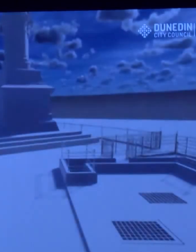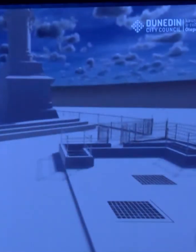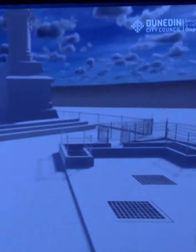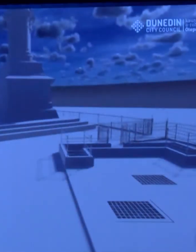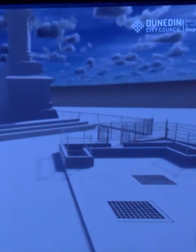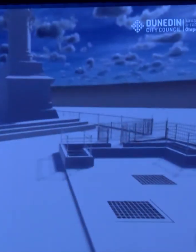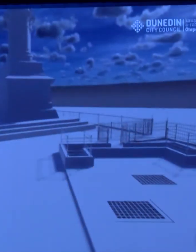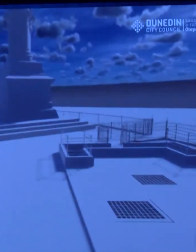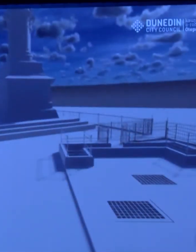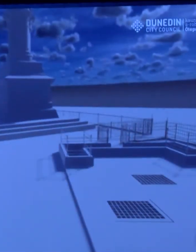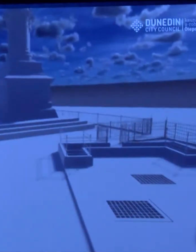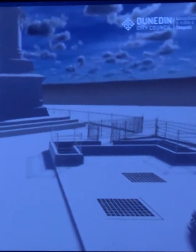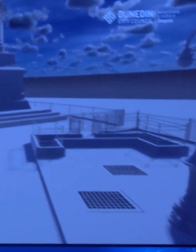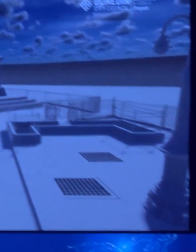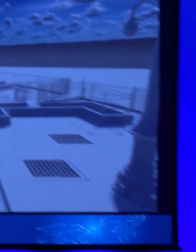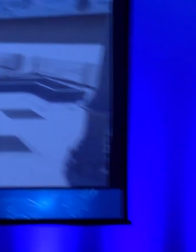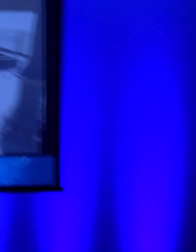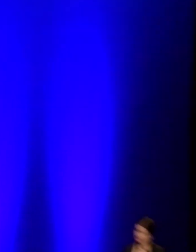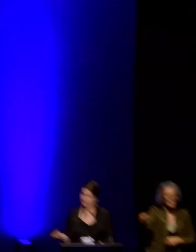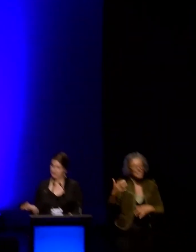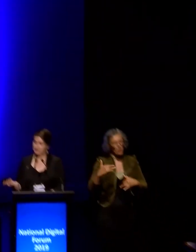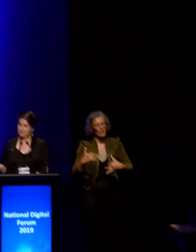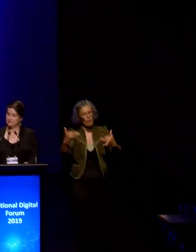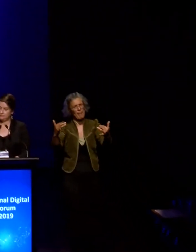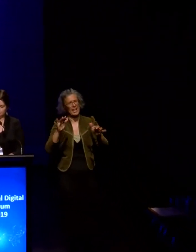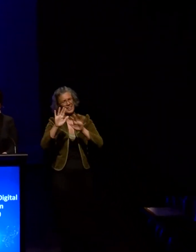it's not that useful for the public.